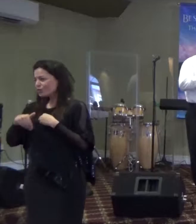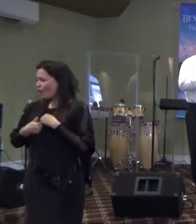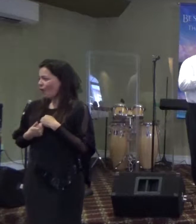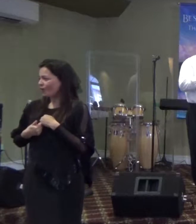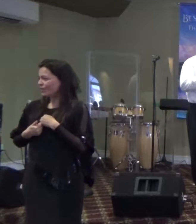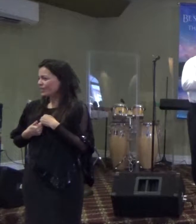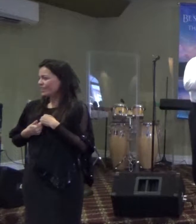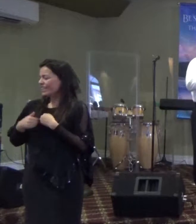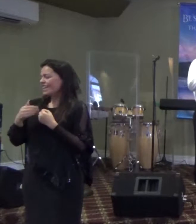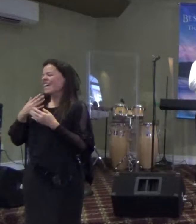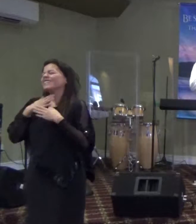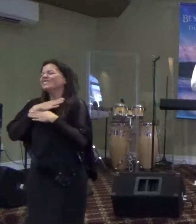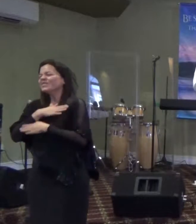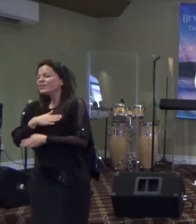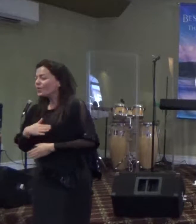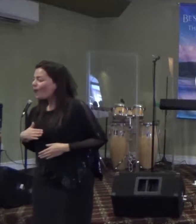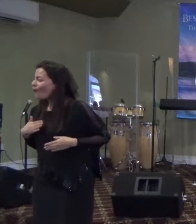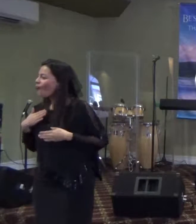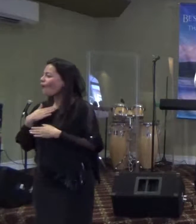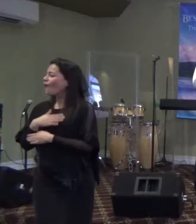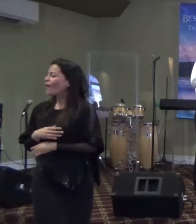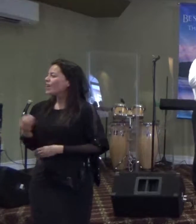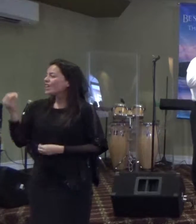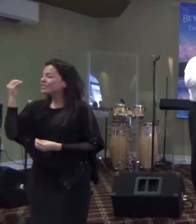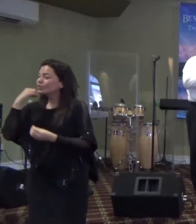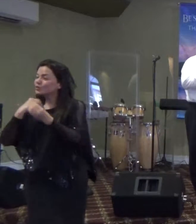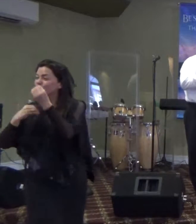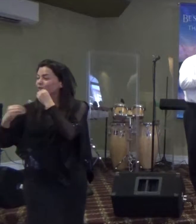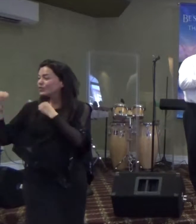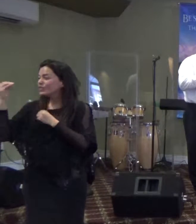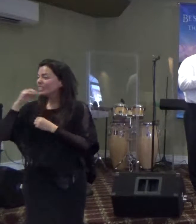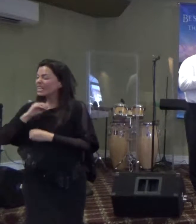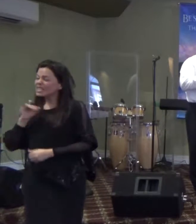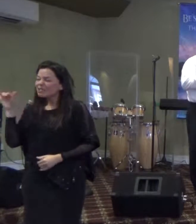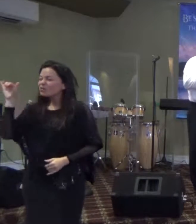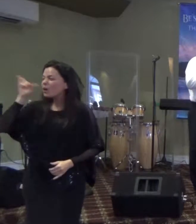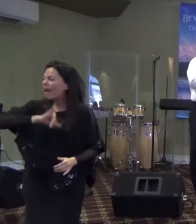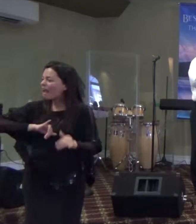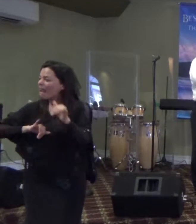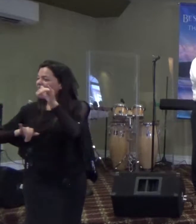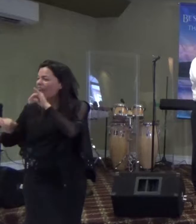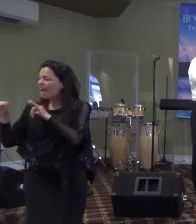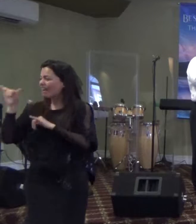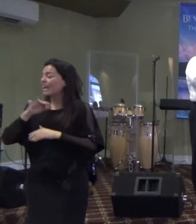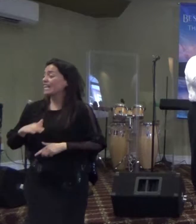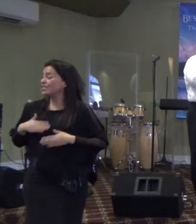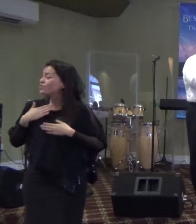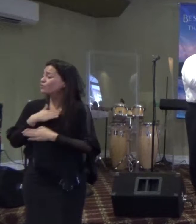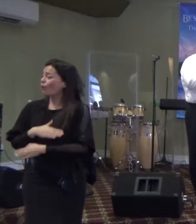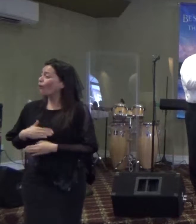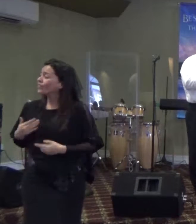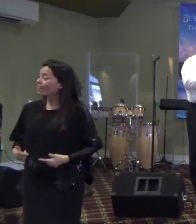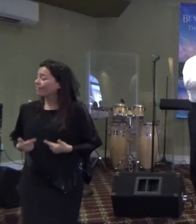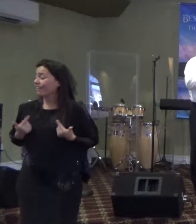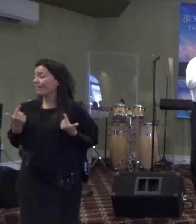Rest, come, eat, bebe, drink, regocíjate. rejoice.